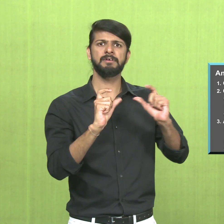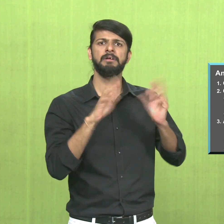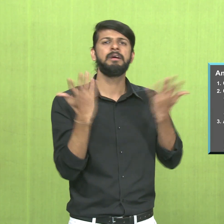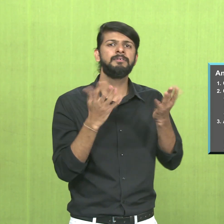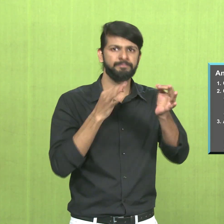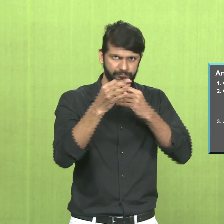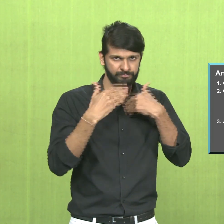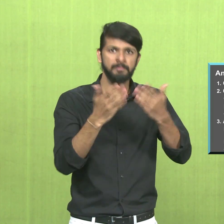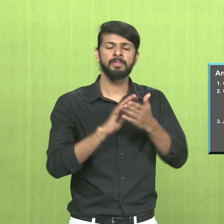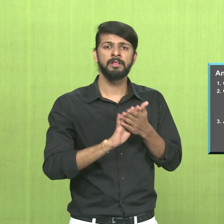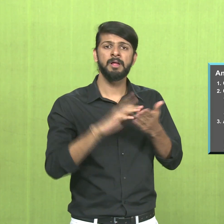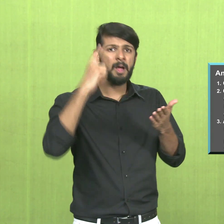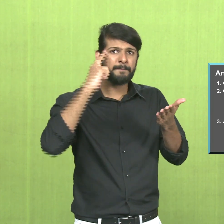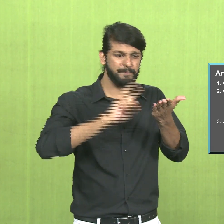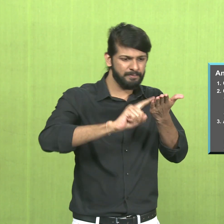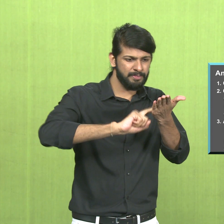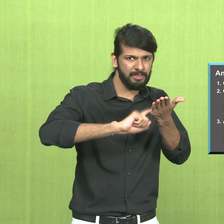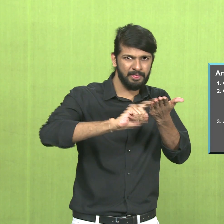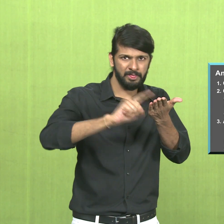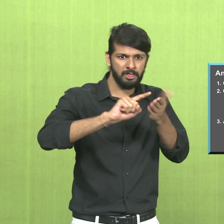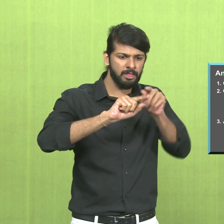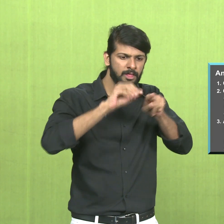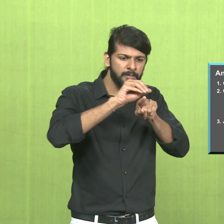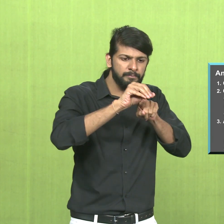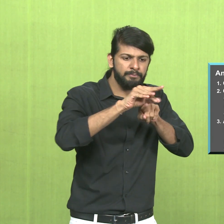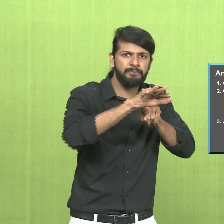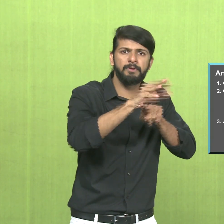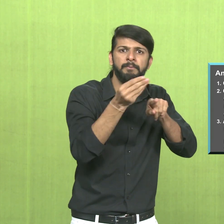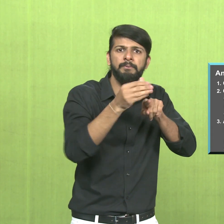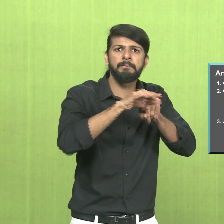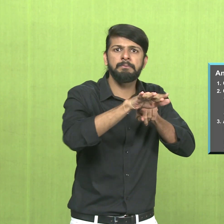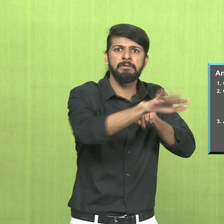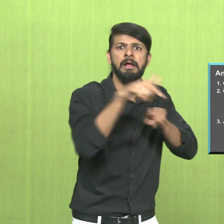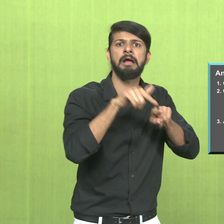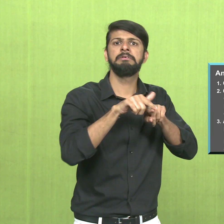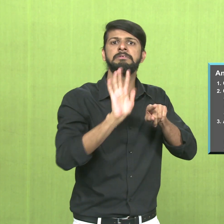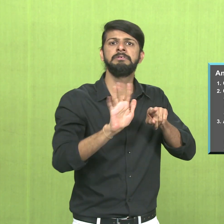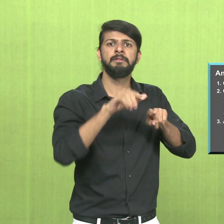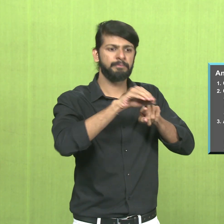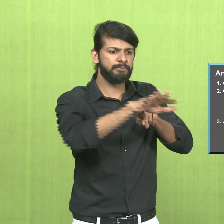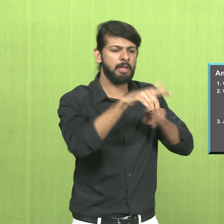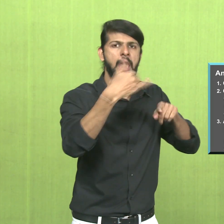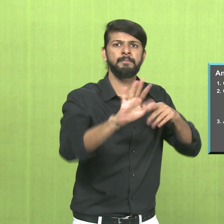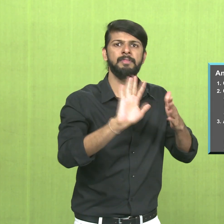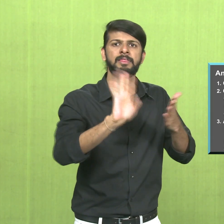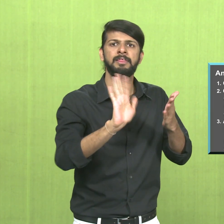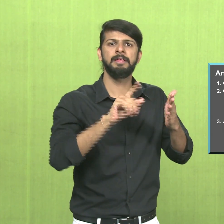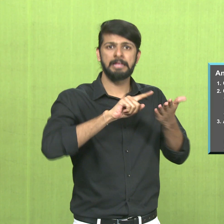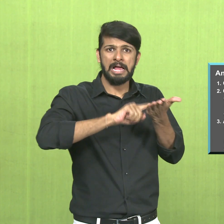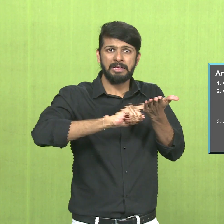charcoal and the precautions to be taken. Charcoal leaves a dusty residue which can ruin the